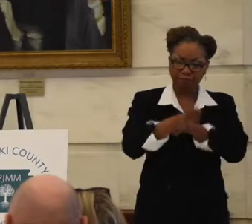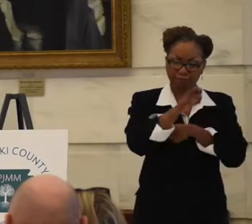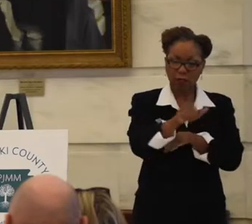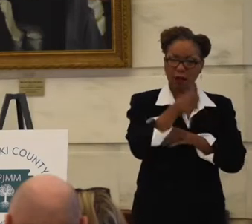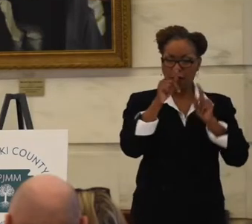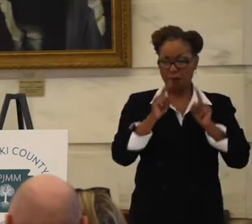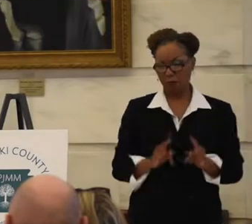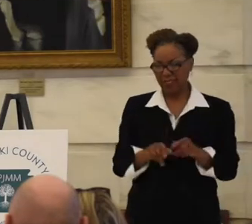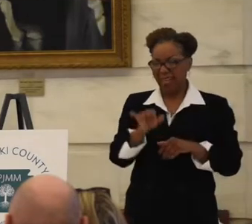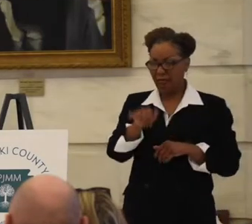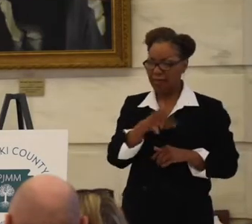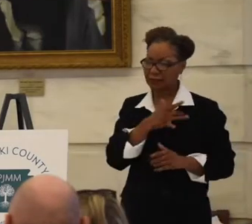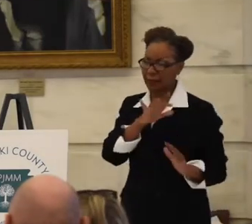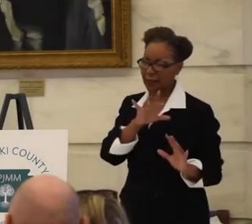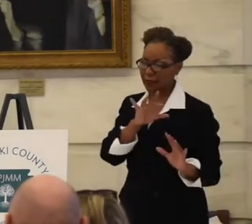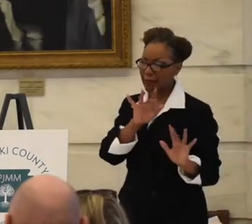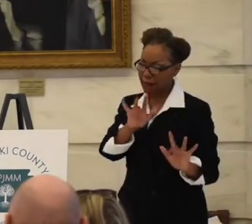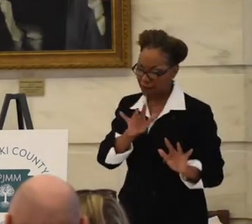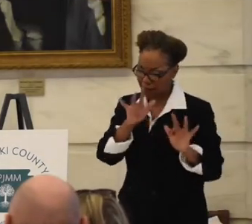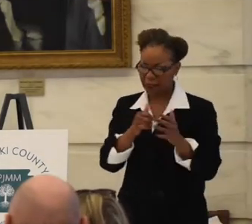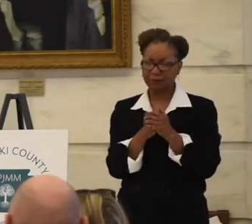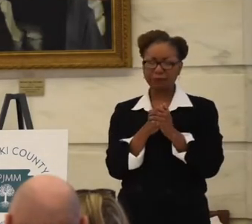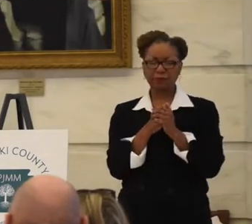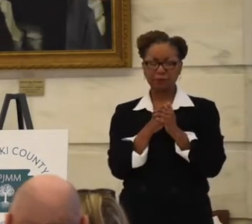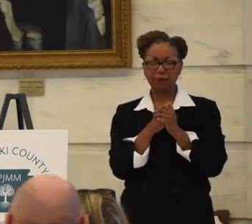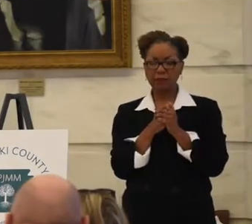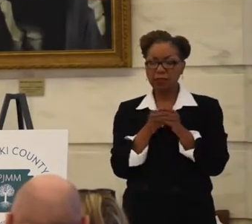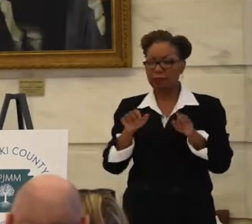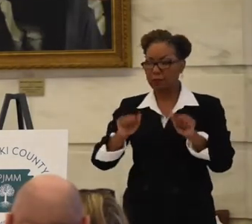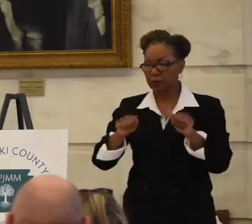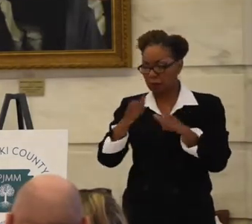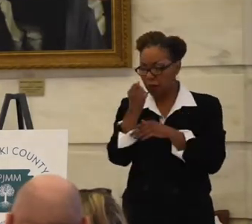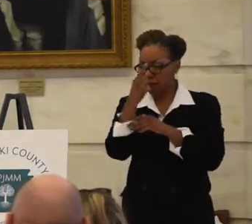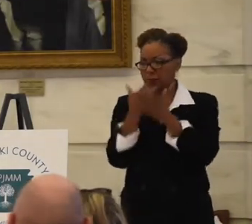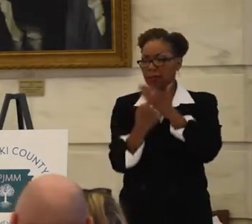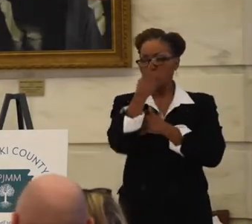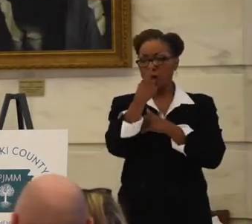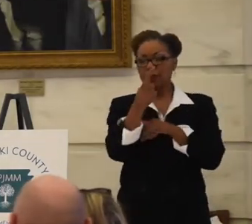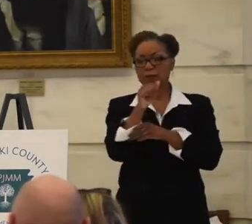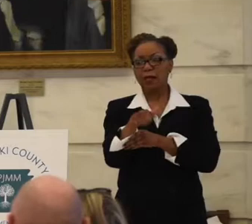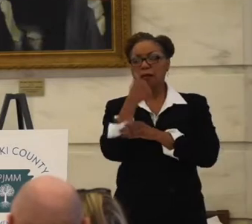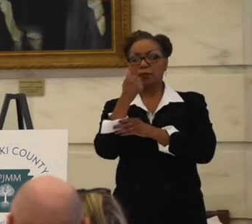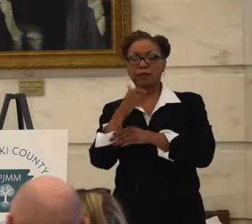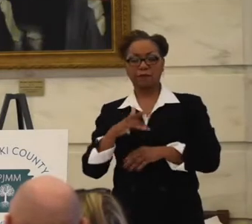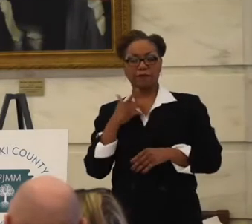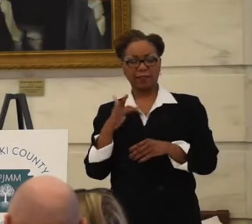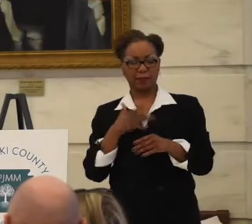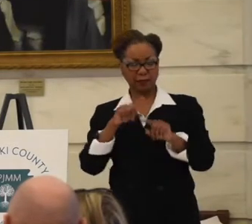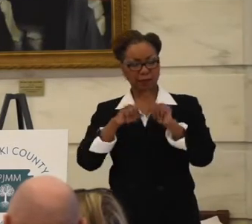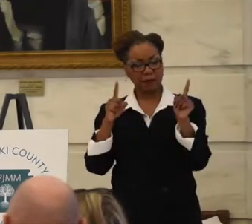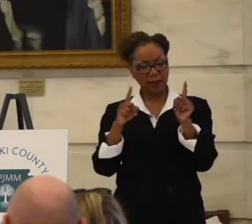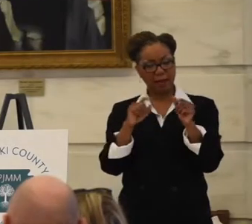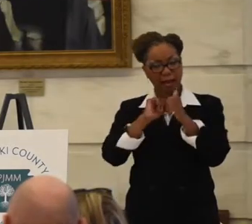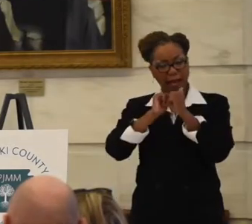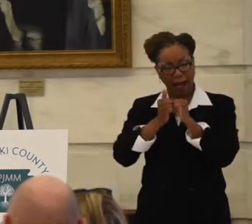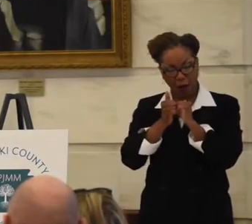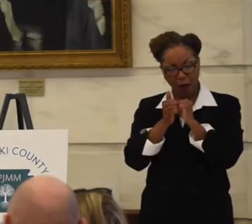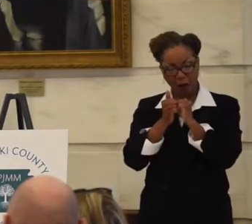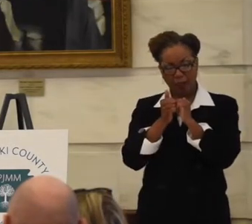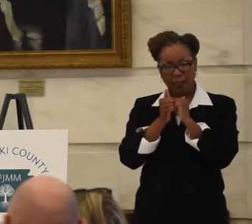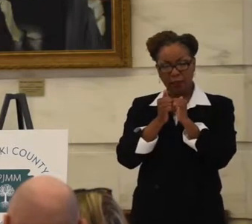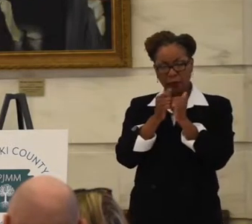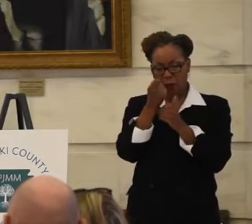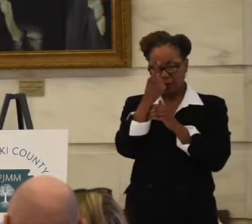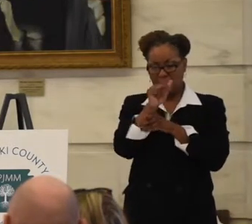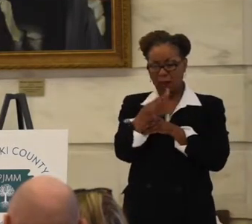shoes. This is empathy. Empathy is the ability to understand someone else's feelings. But the only way to understand